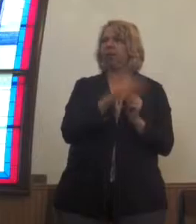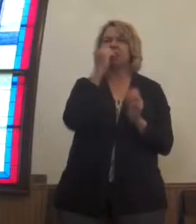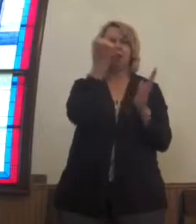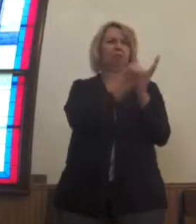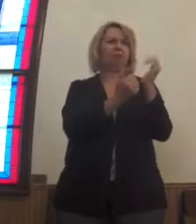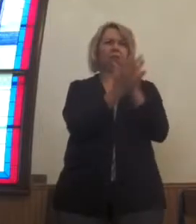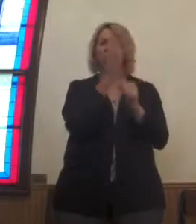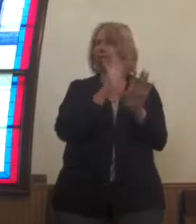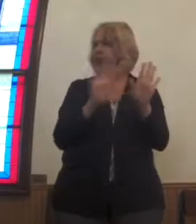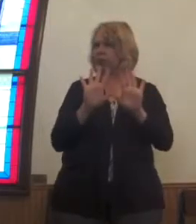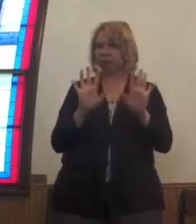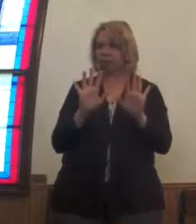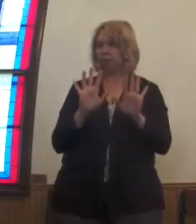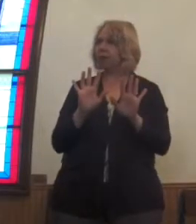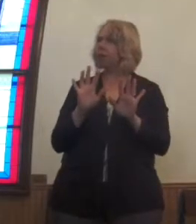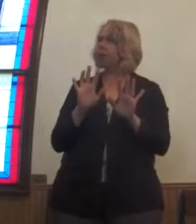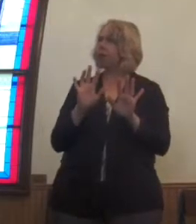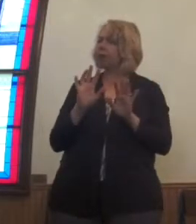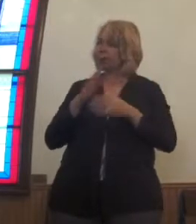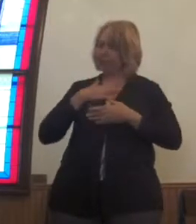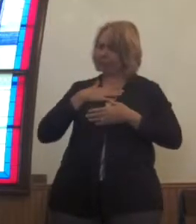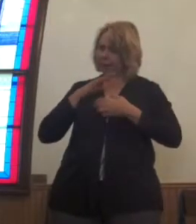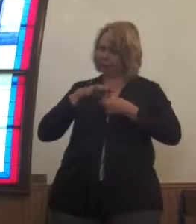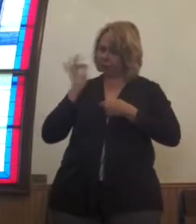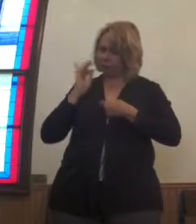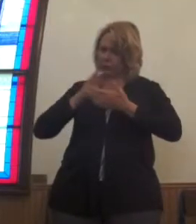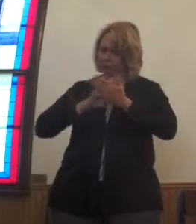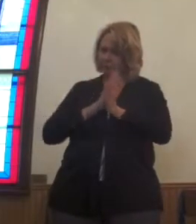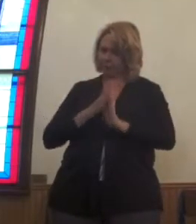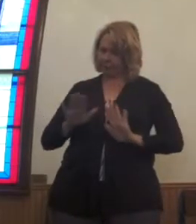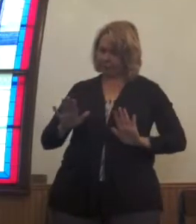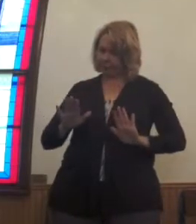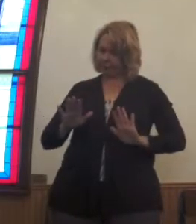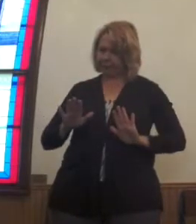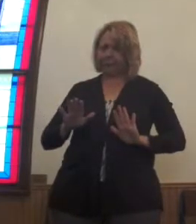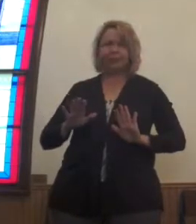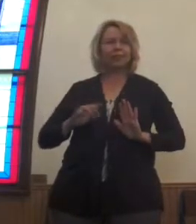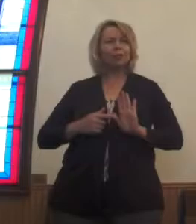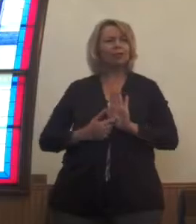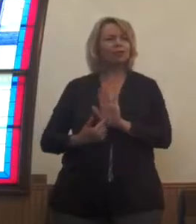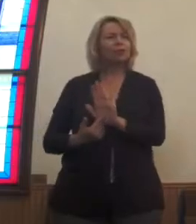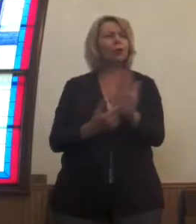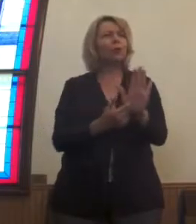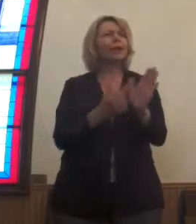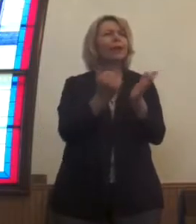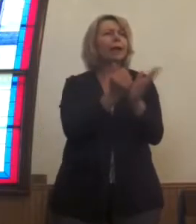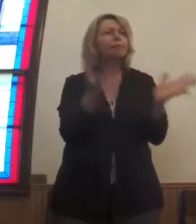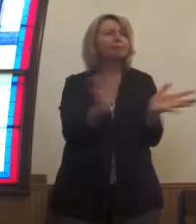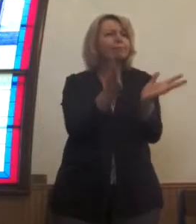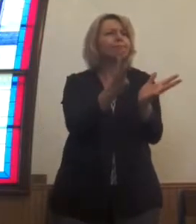instead, we share the peace from our souls and our heart, building one another in life.